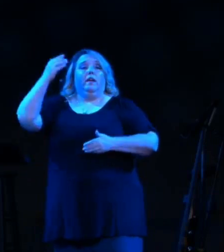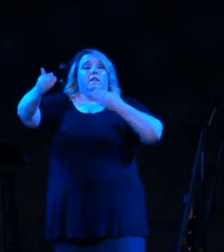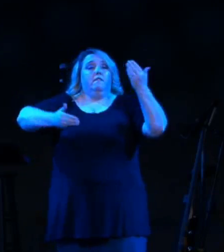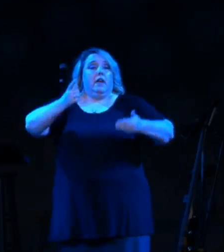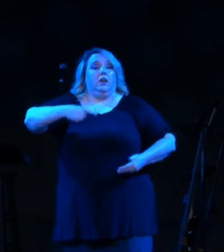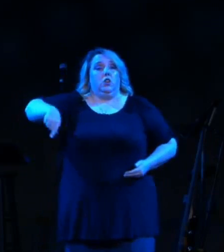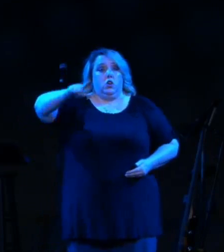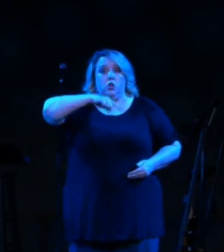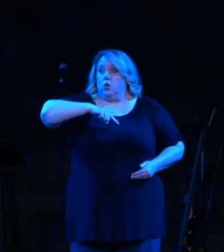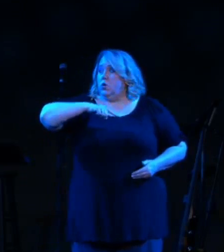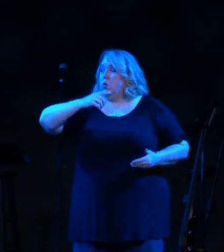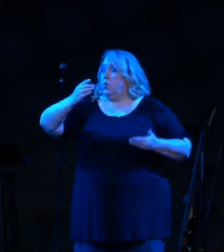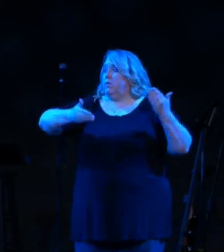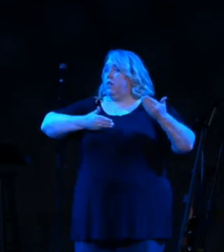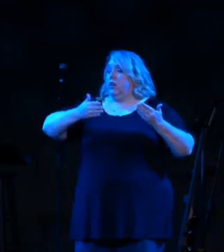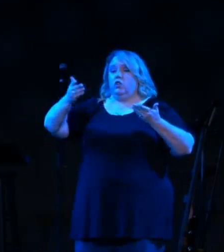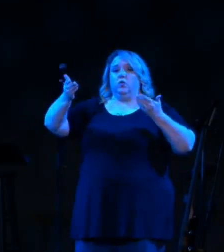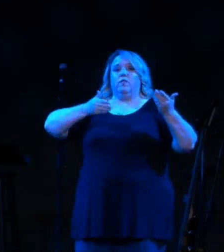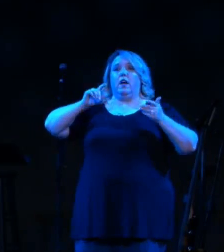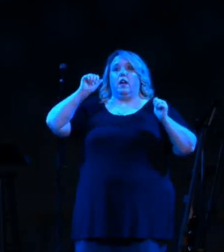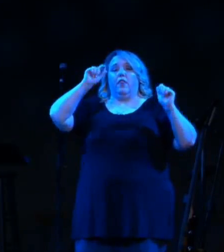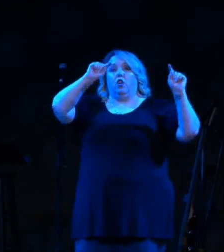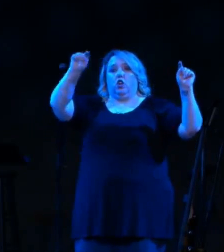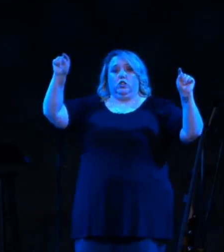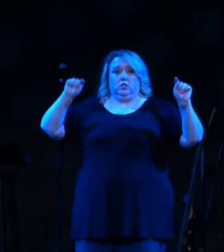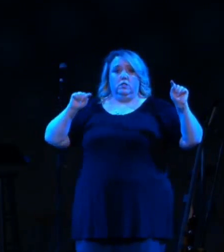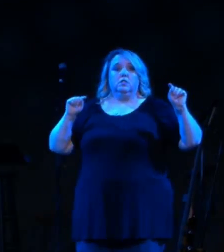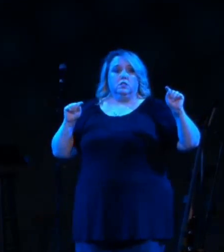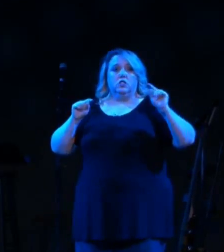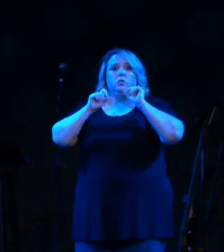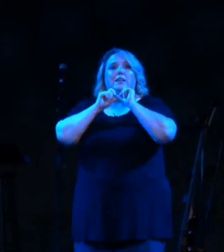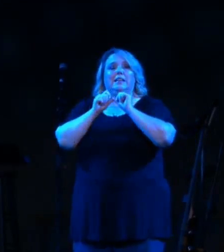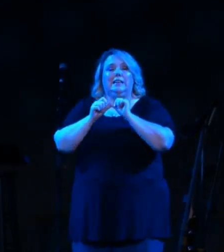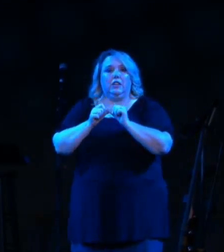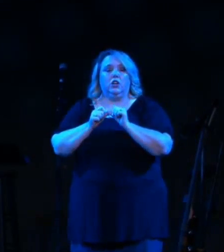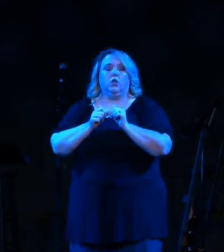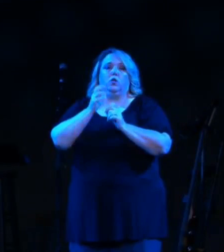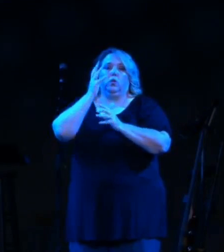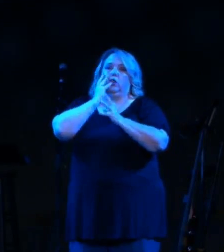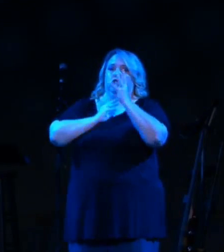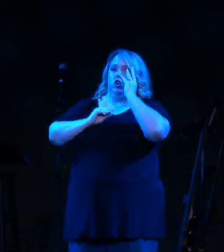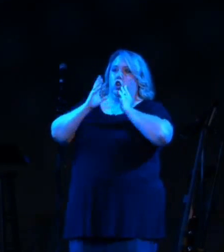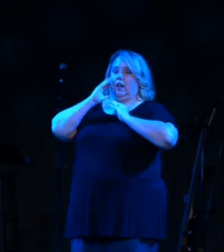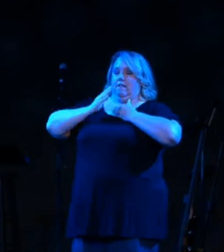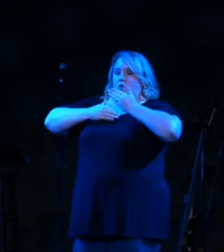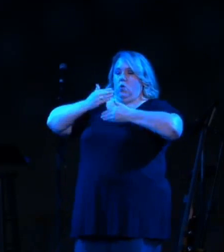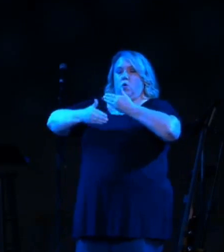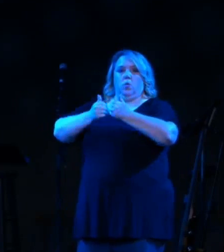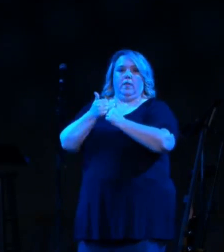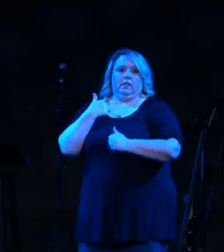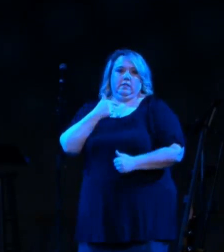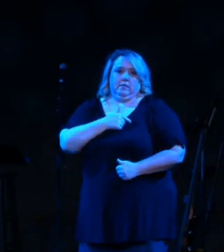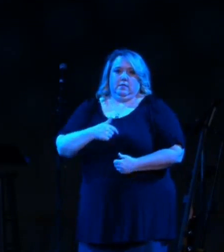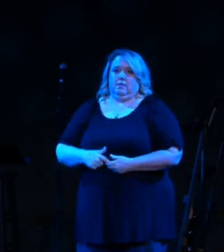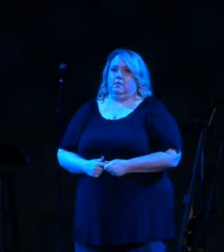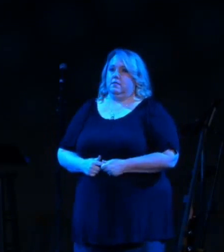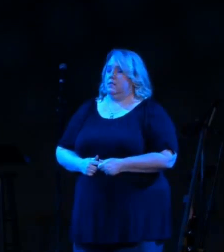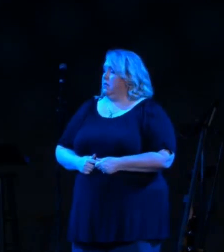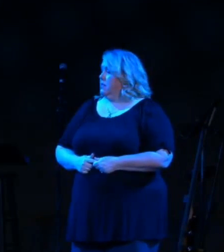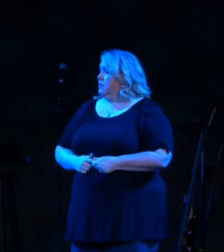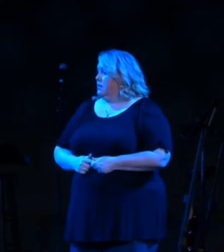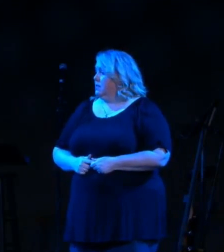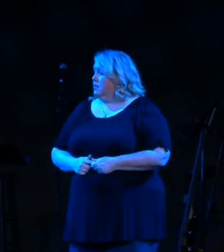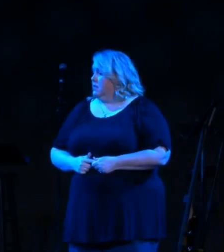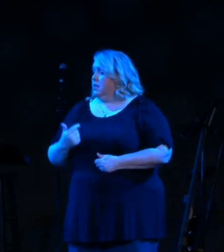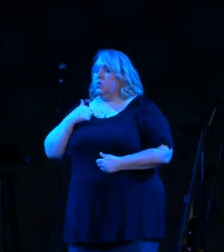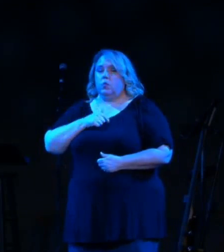invite you to invite others to continue to journey forward with us as